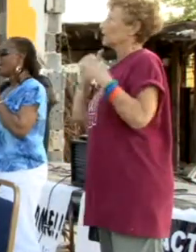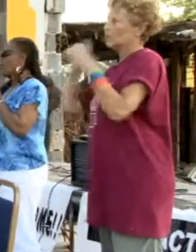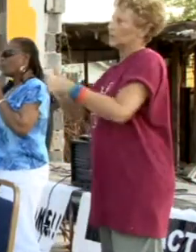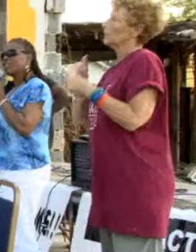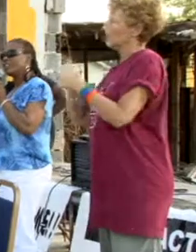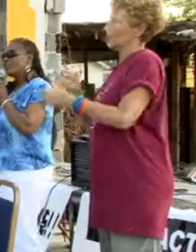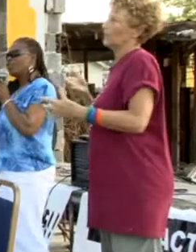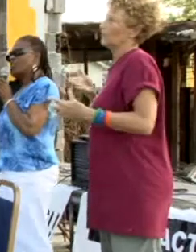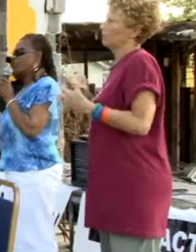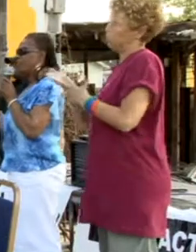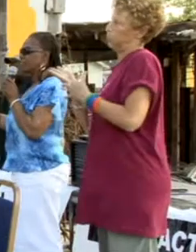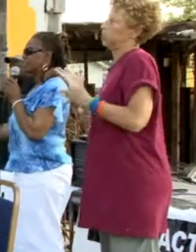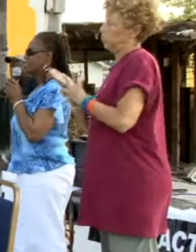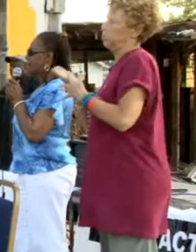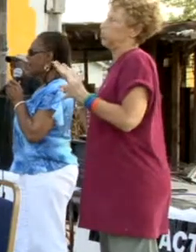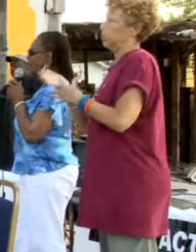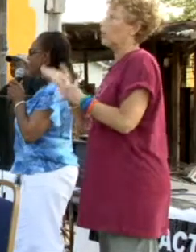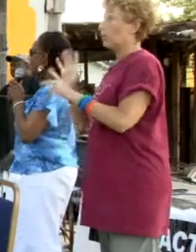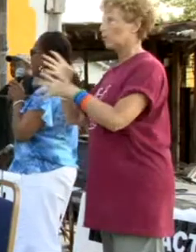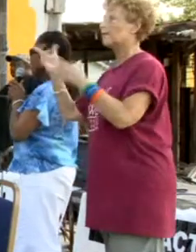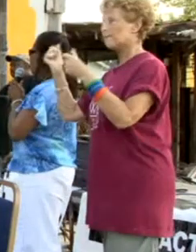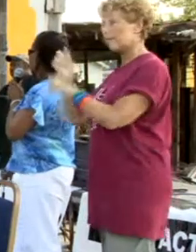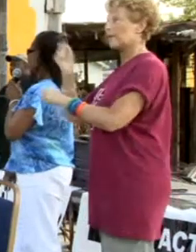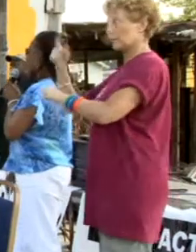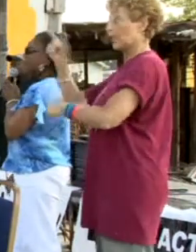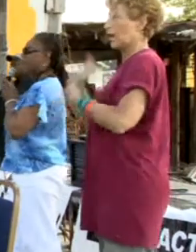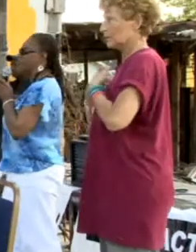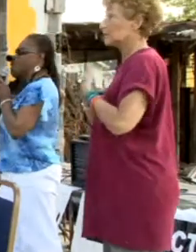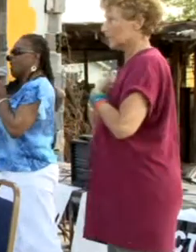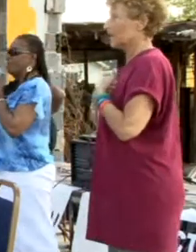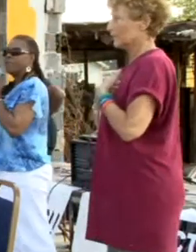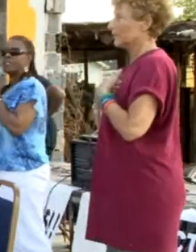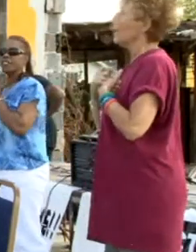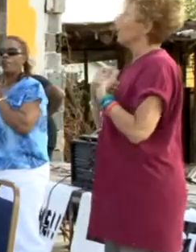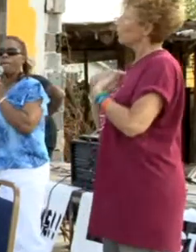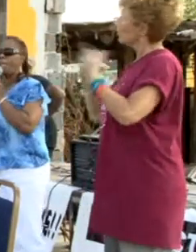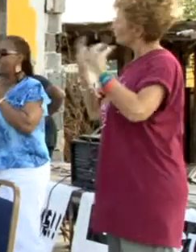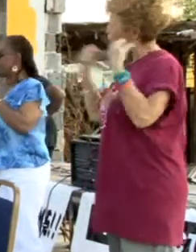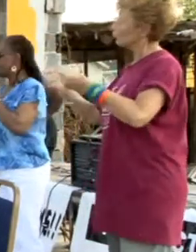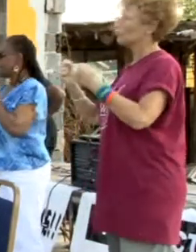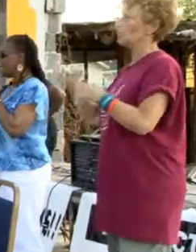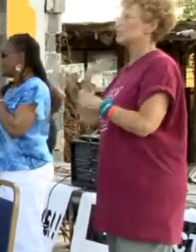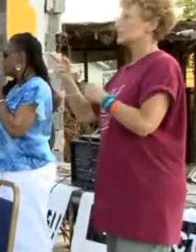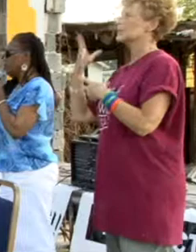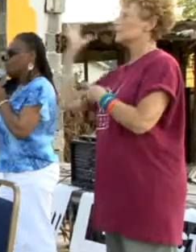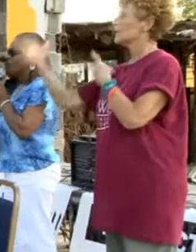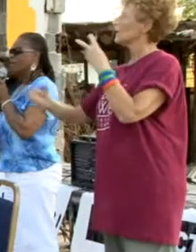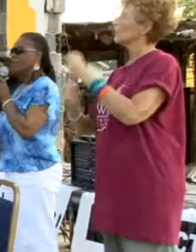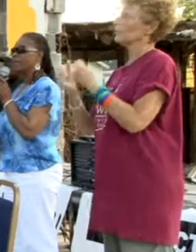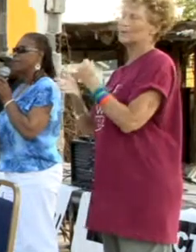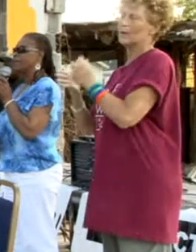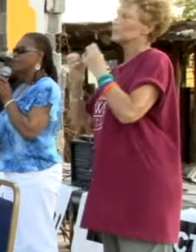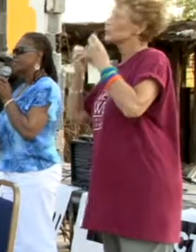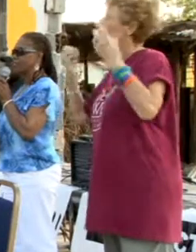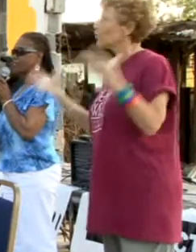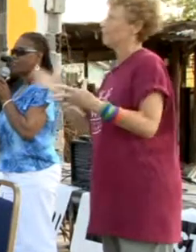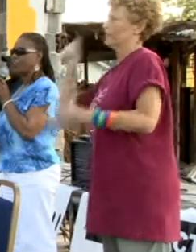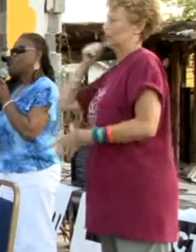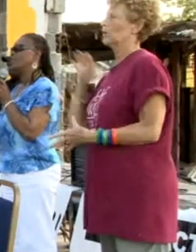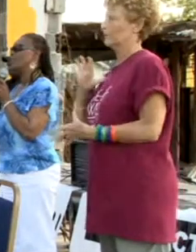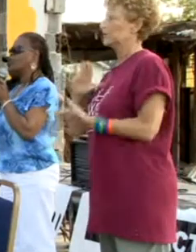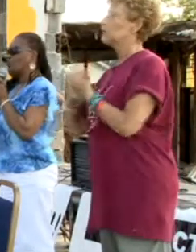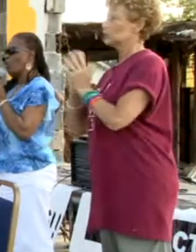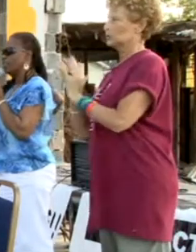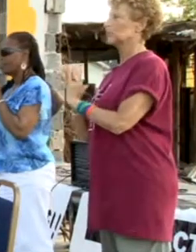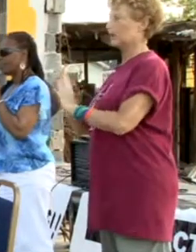we did. And we just been going strong since that time. And we have helped so many ladies to become